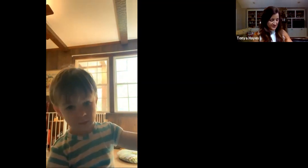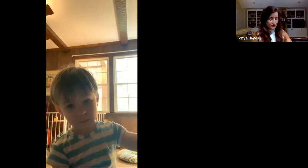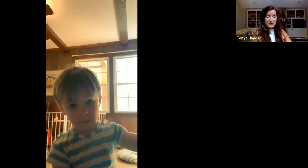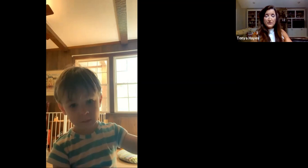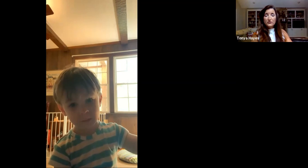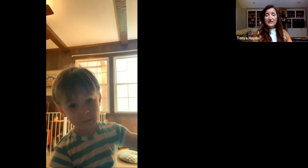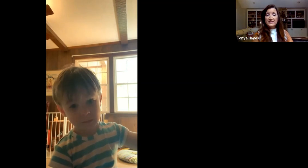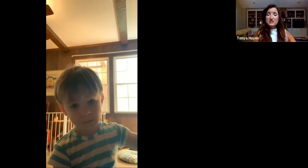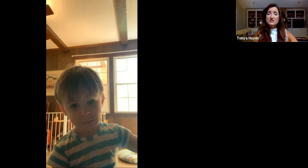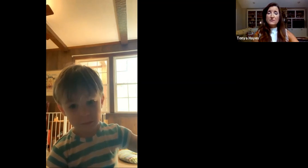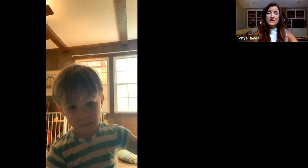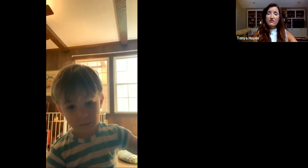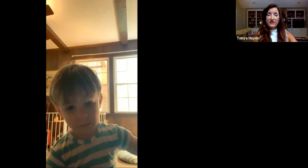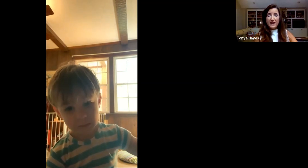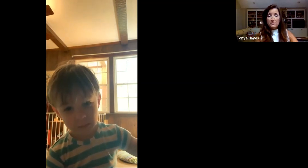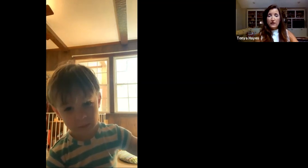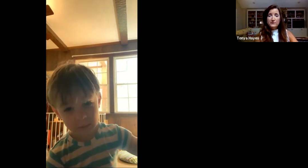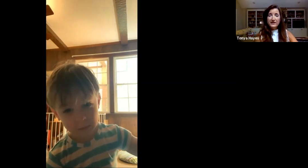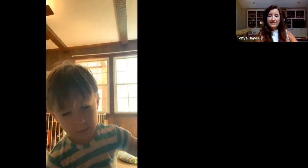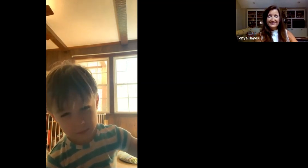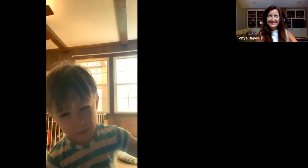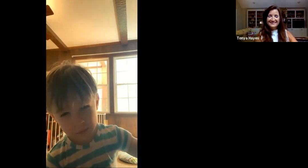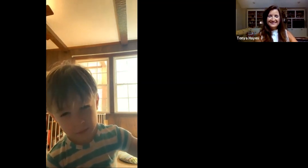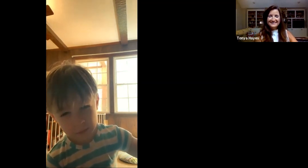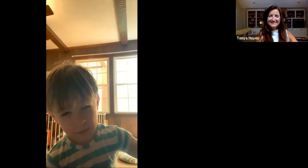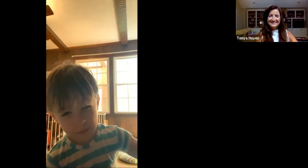Freddie, eyes on Your me. typical kid, he just saw himself in the camera.